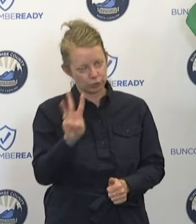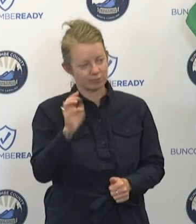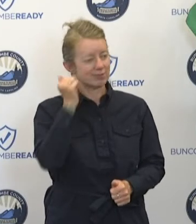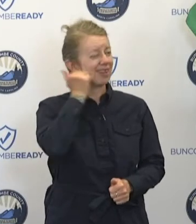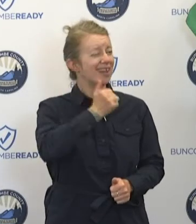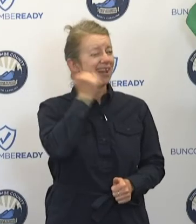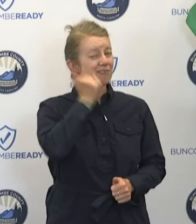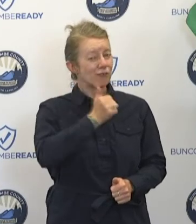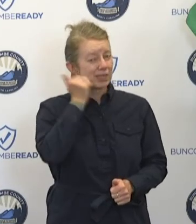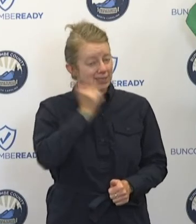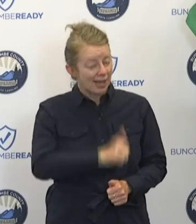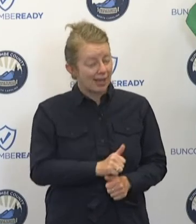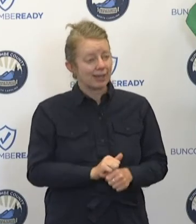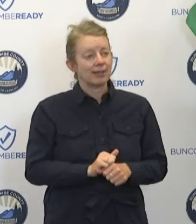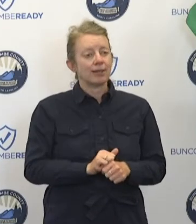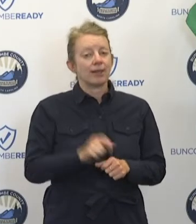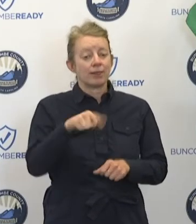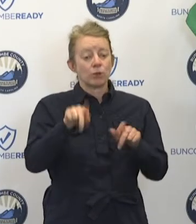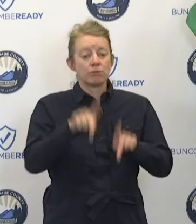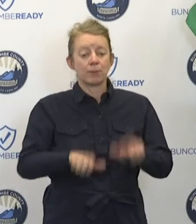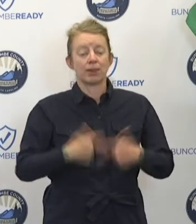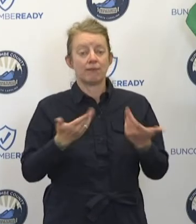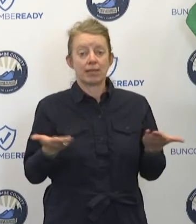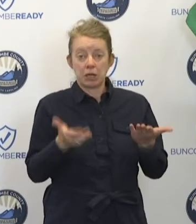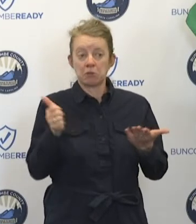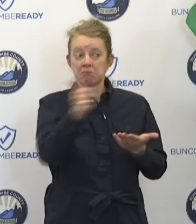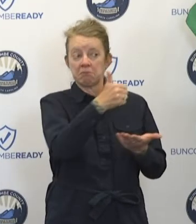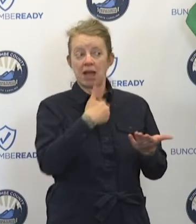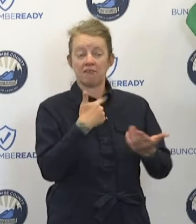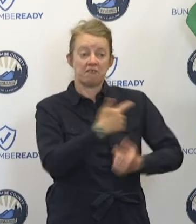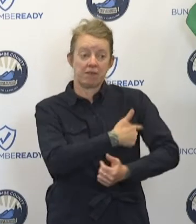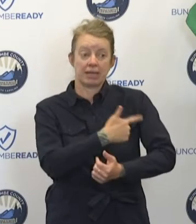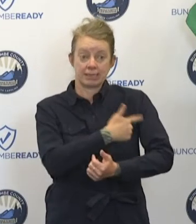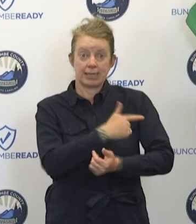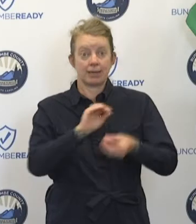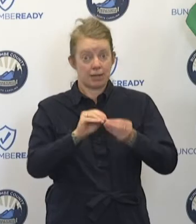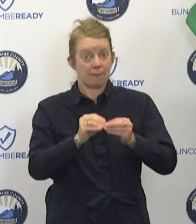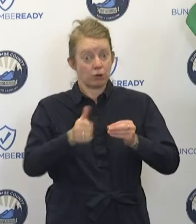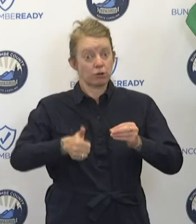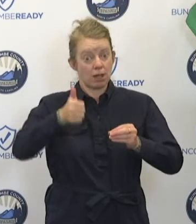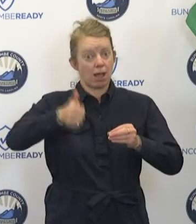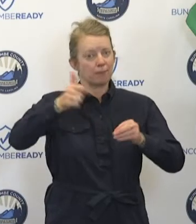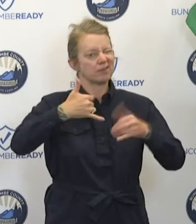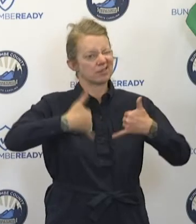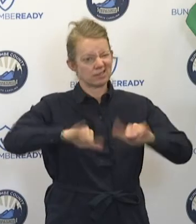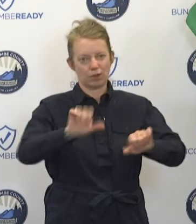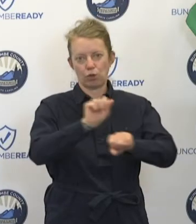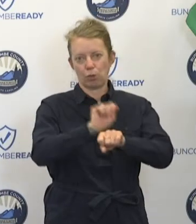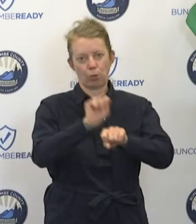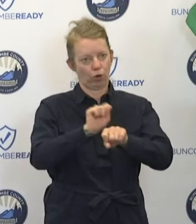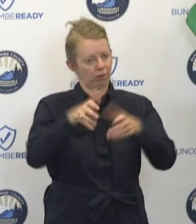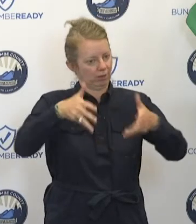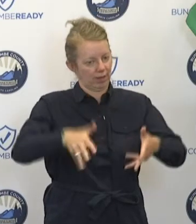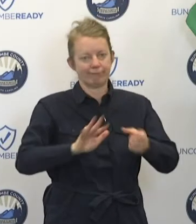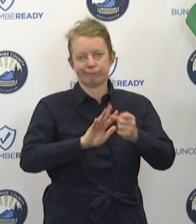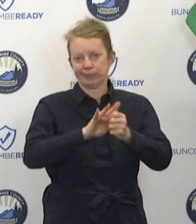are increasing the number of those in Buncombe County who are vaccinated, but we still have work to do.